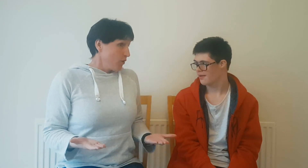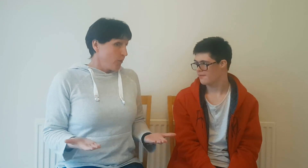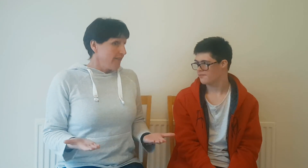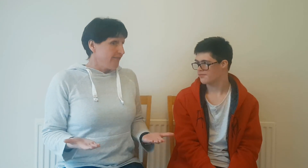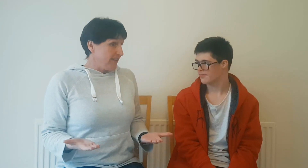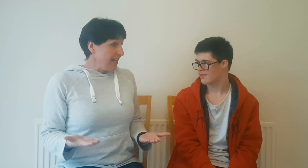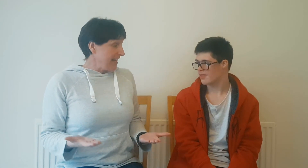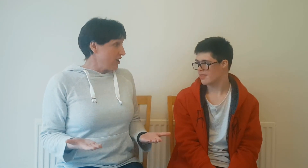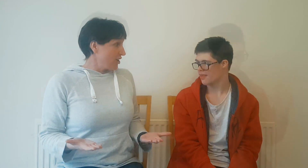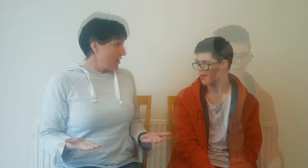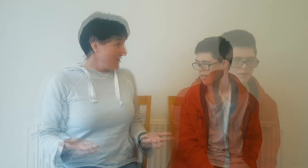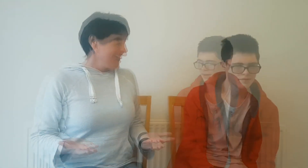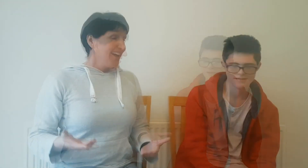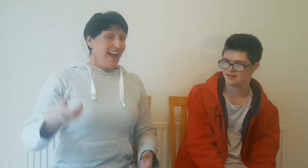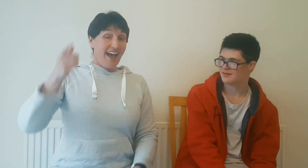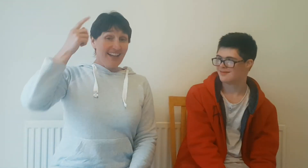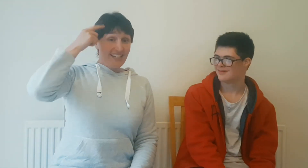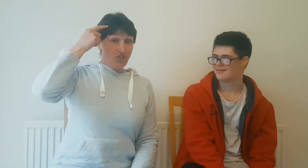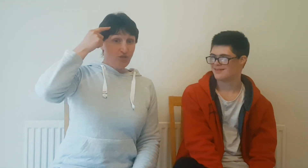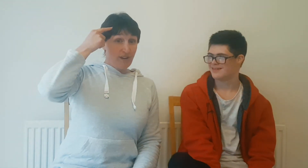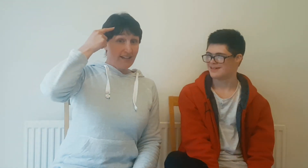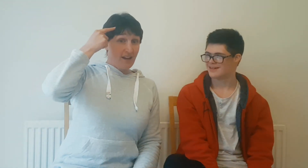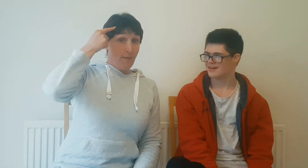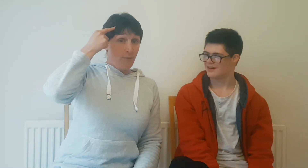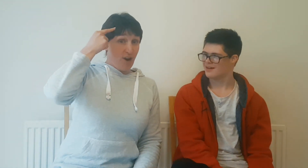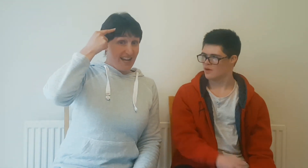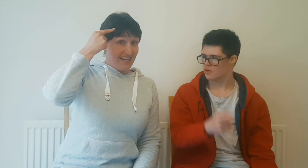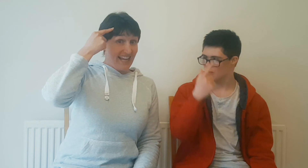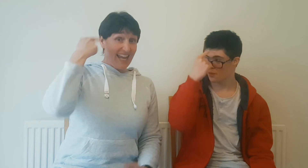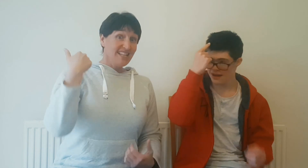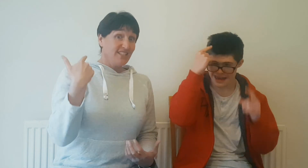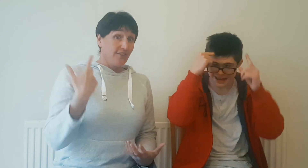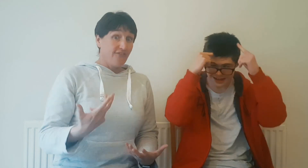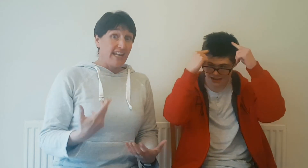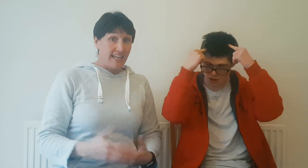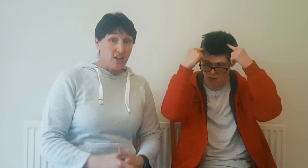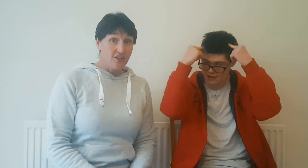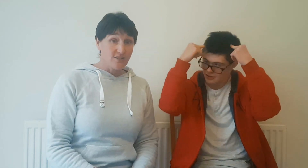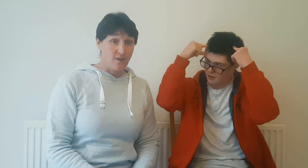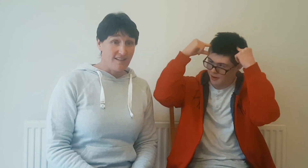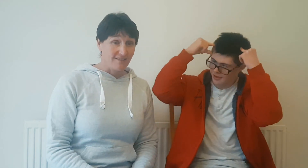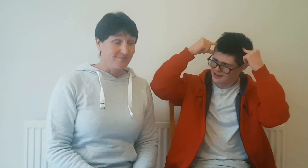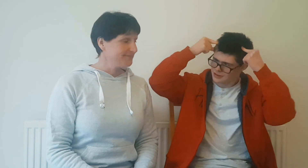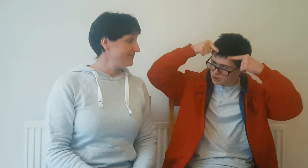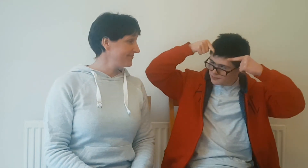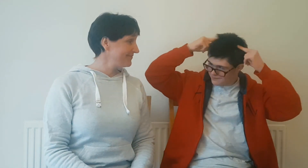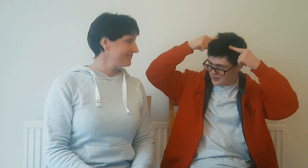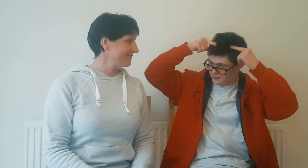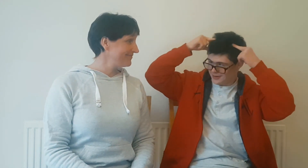we're feeling good and it tricks our brain into feeling good as well.